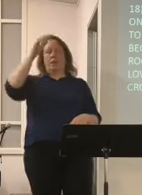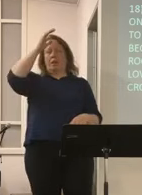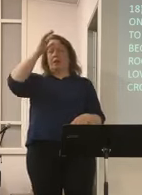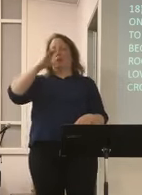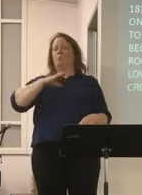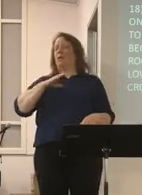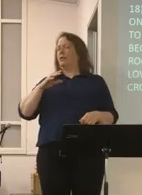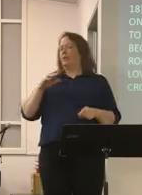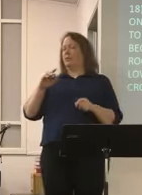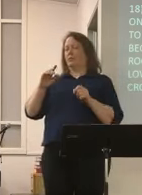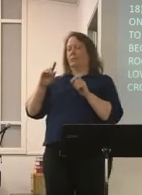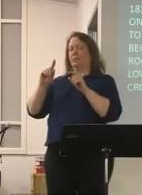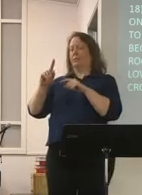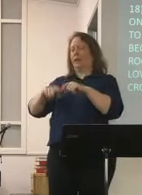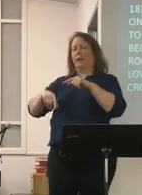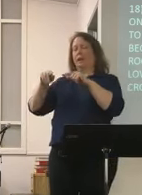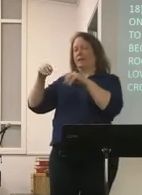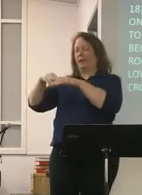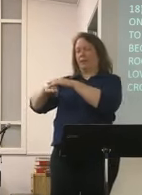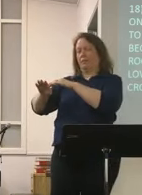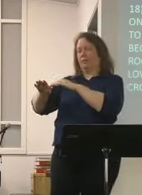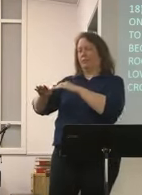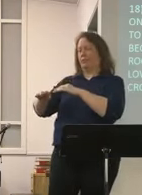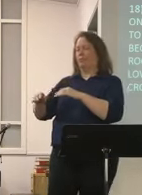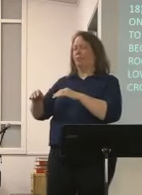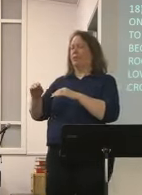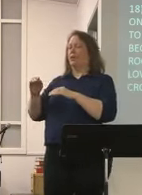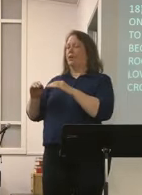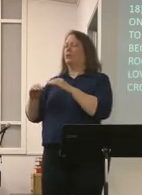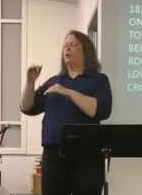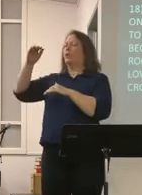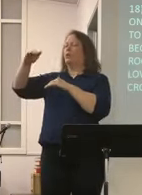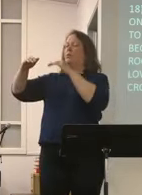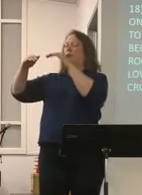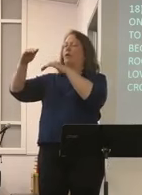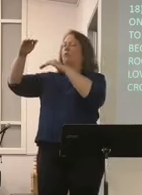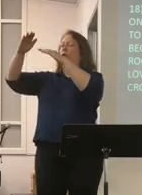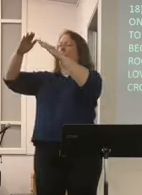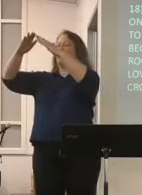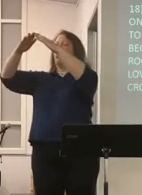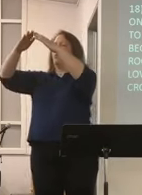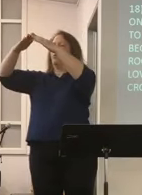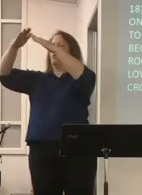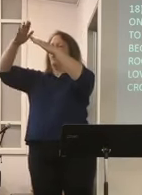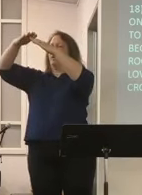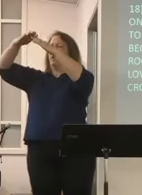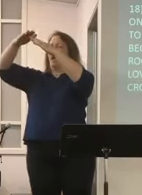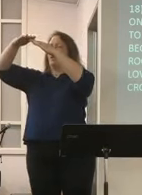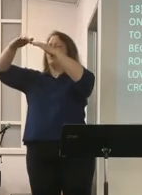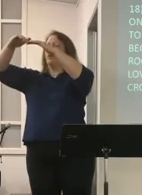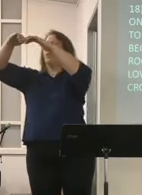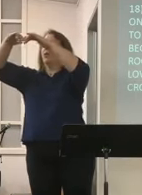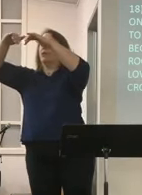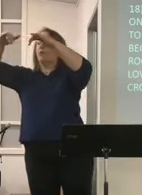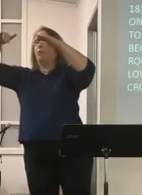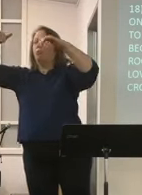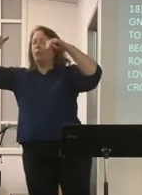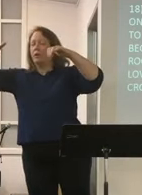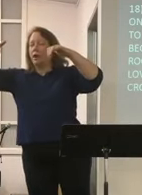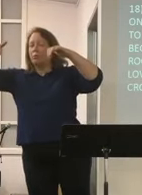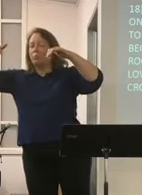verse 19. So they went up to the roof and took off some tiles. Now, taking off tiles, in those